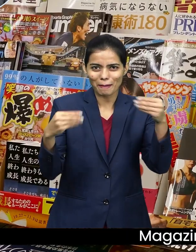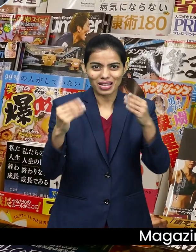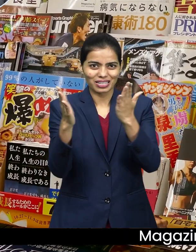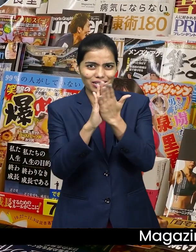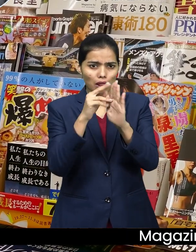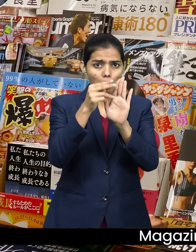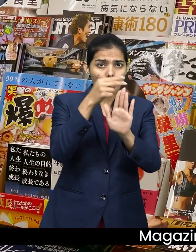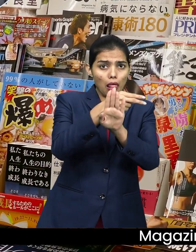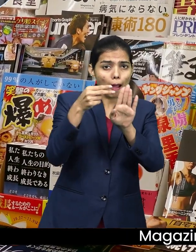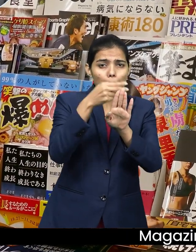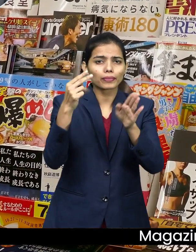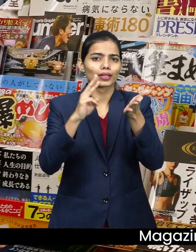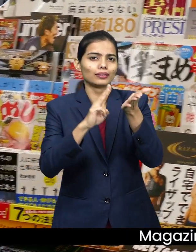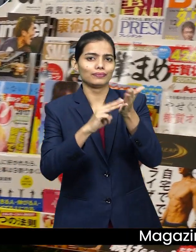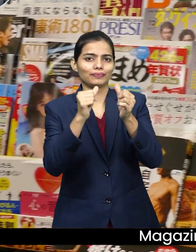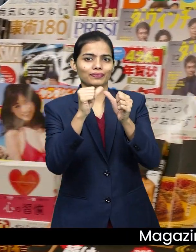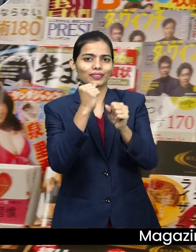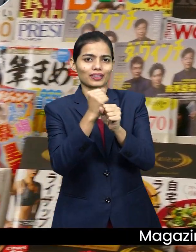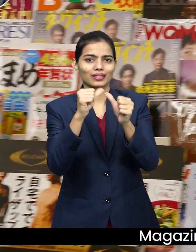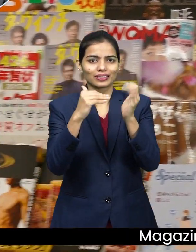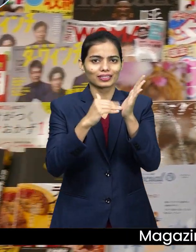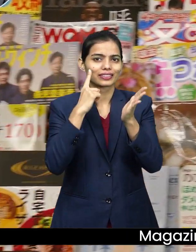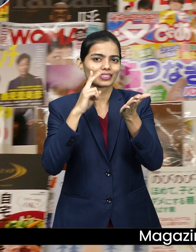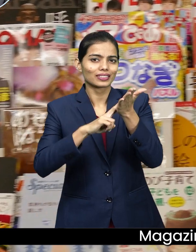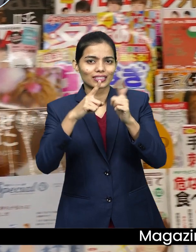Magazines and journals.